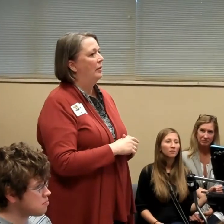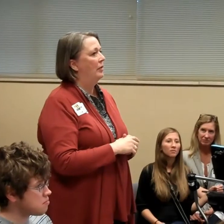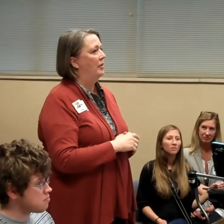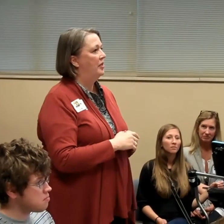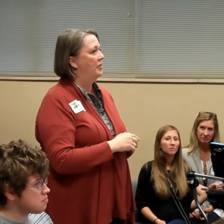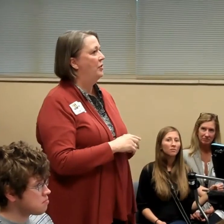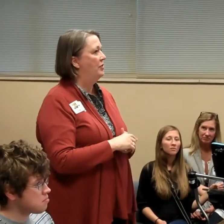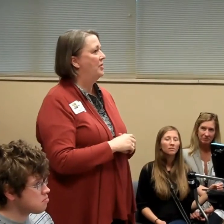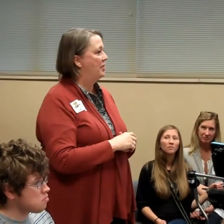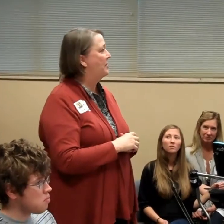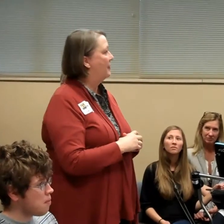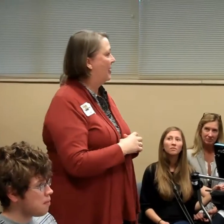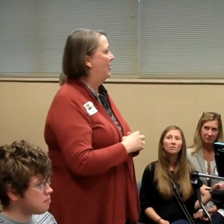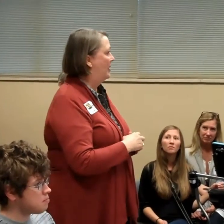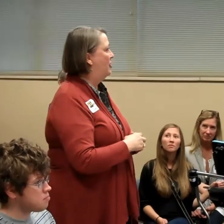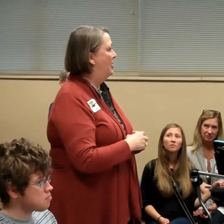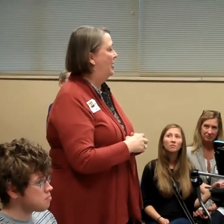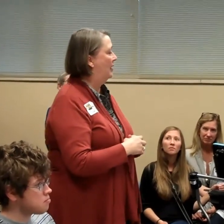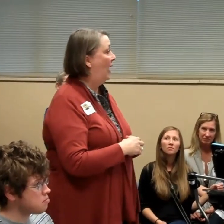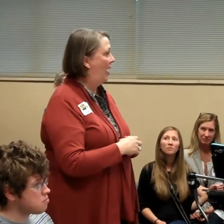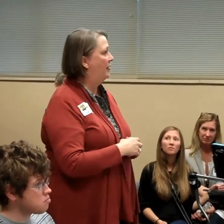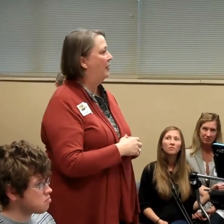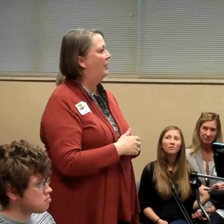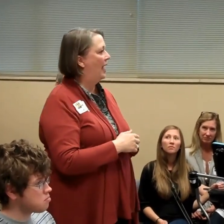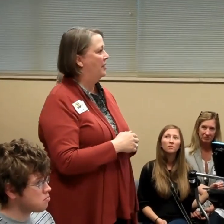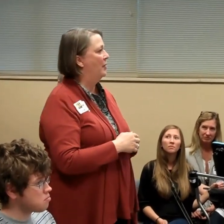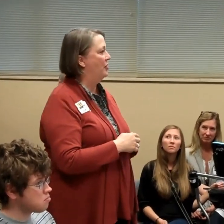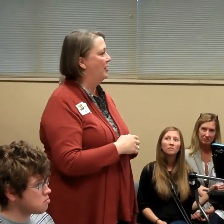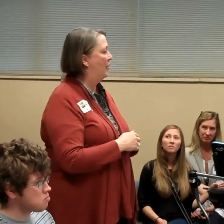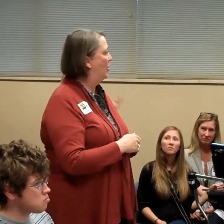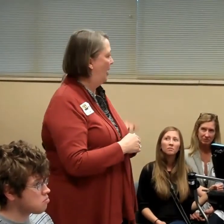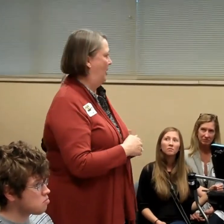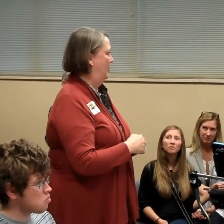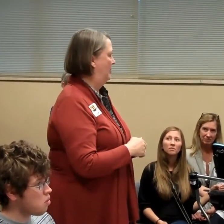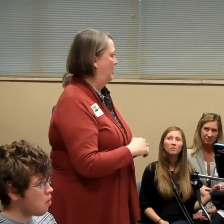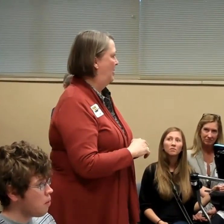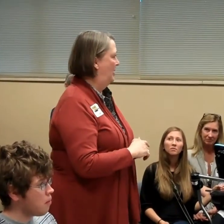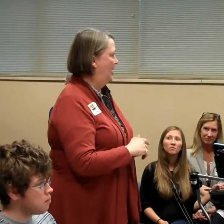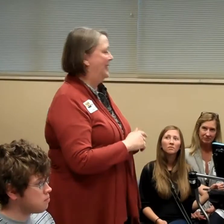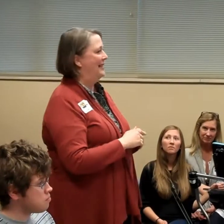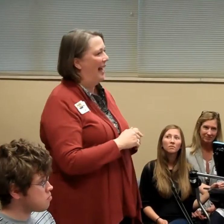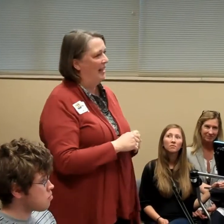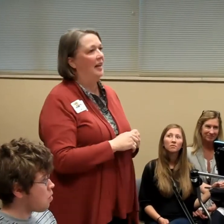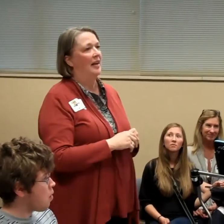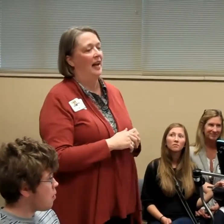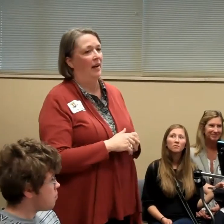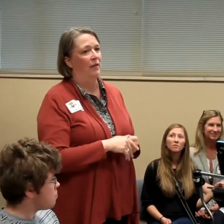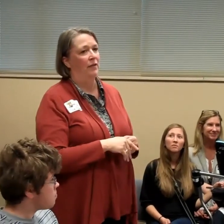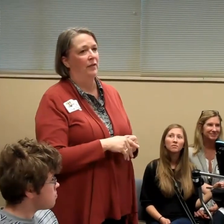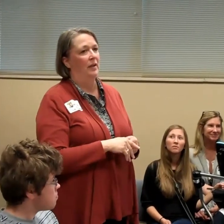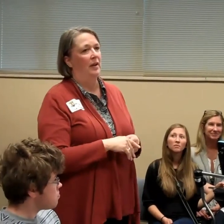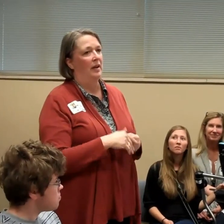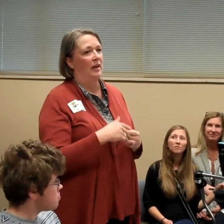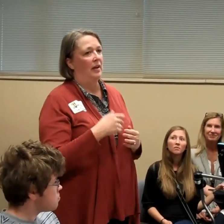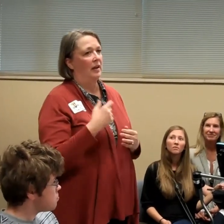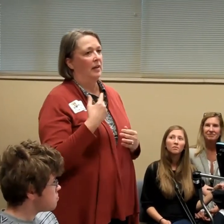uses assistive technology a lot, not as much as I would like. He does not yet